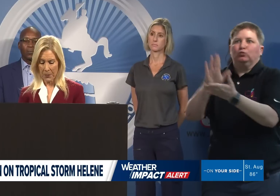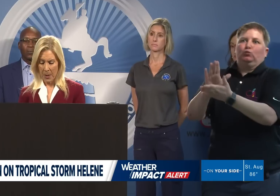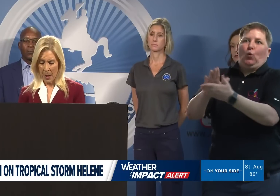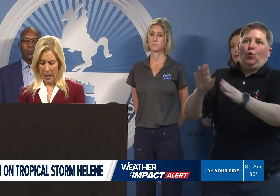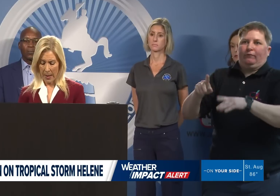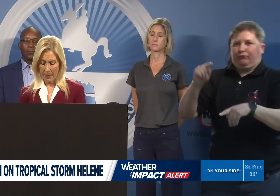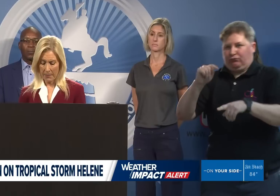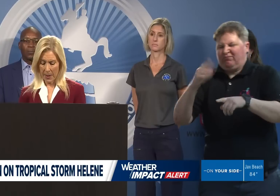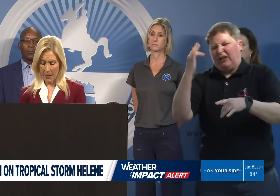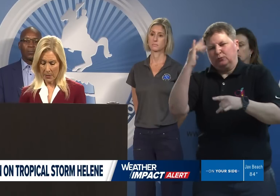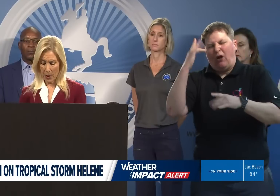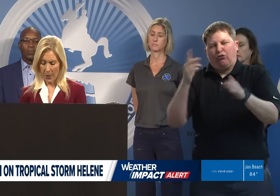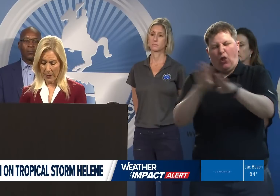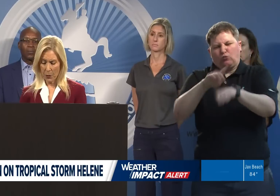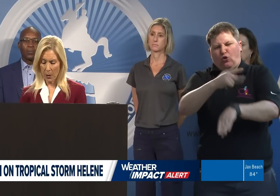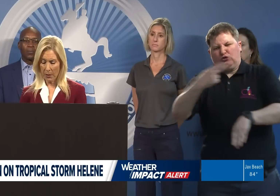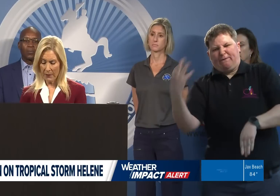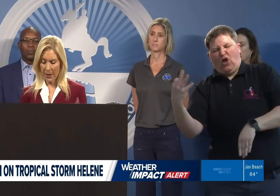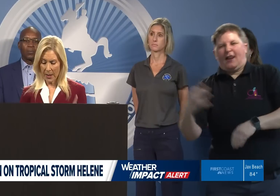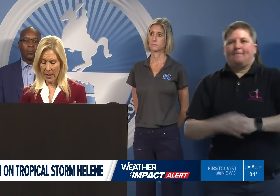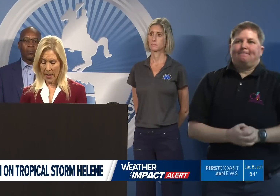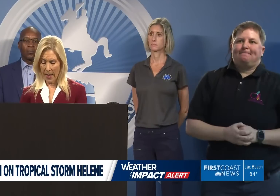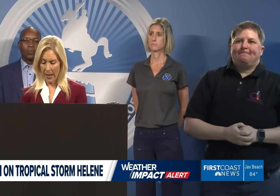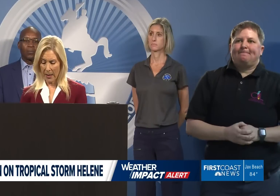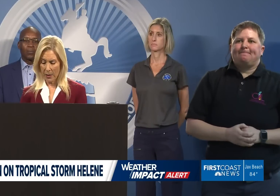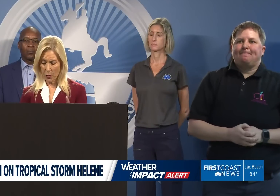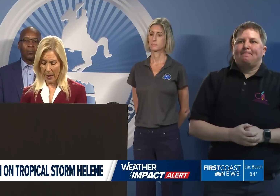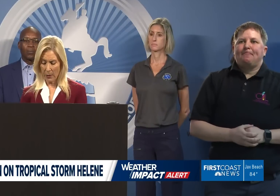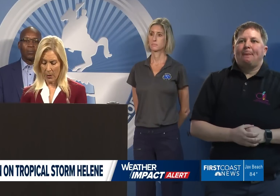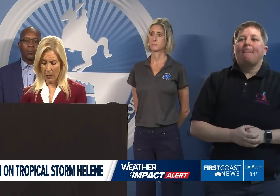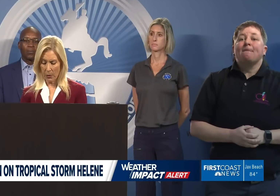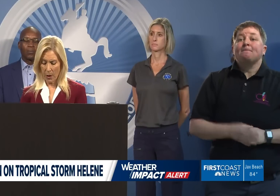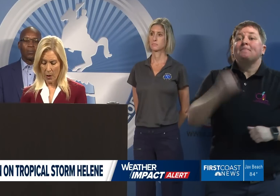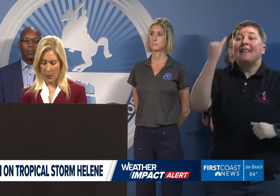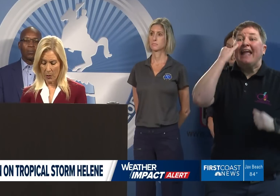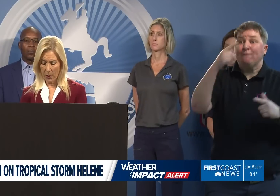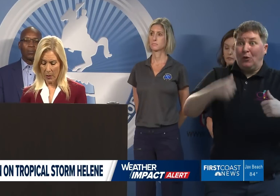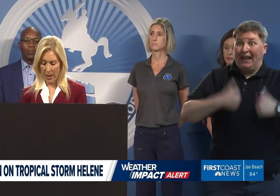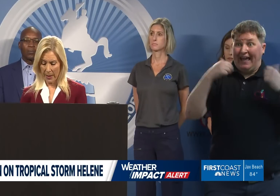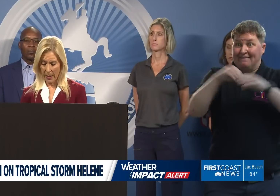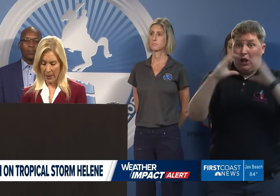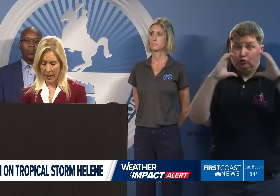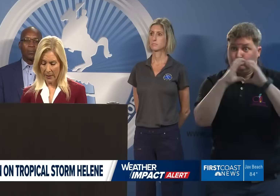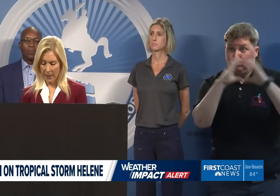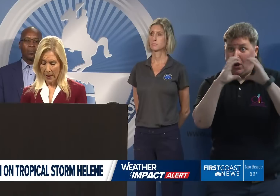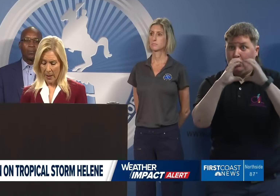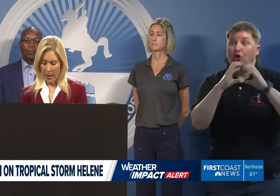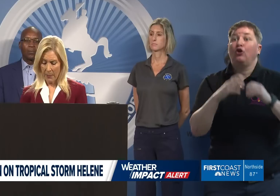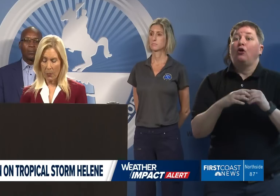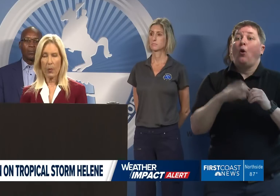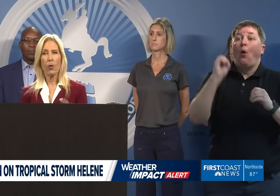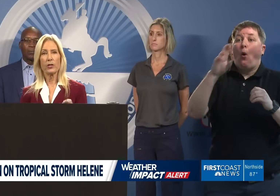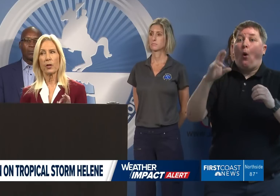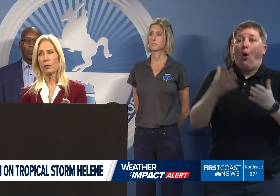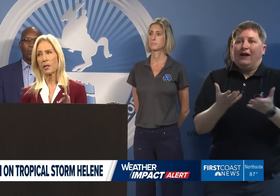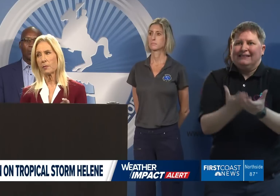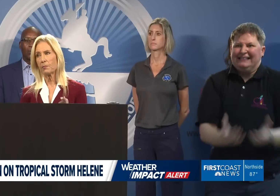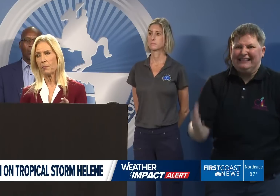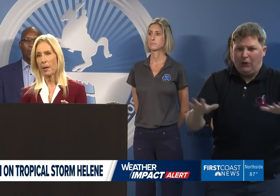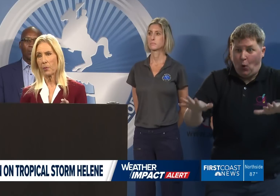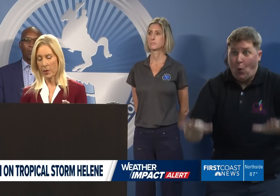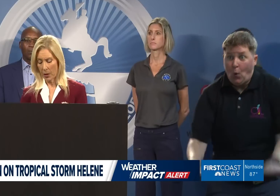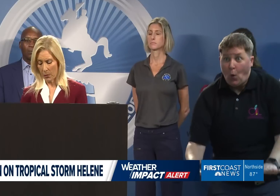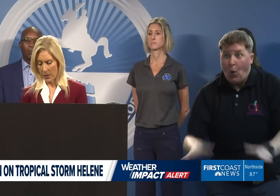Friday. So if you are living in a trailer, an older home, or a low-lying area, we want you to